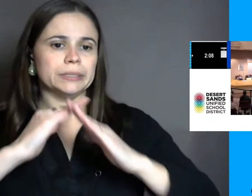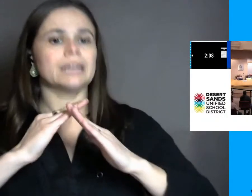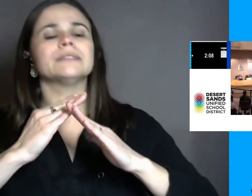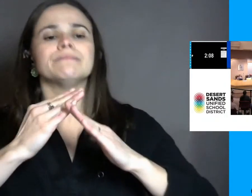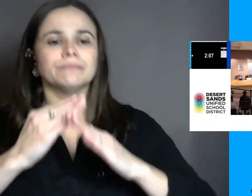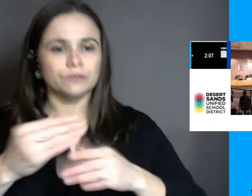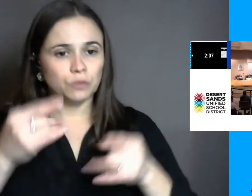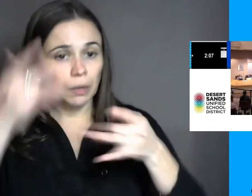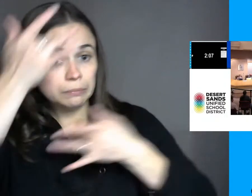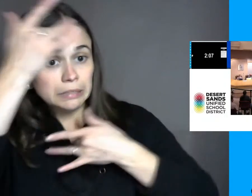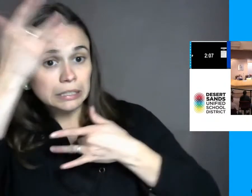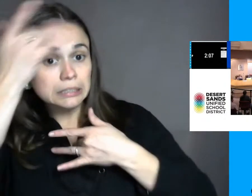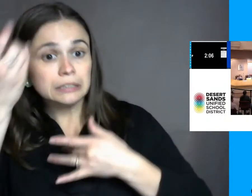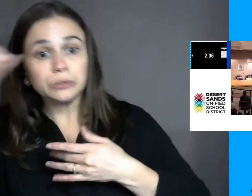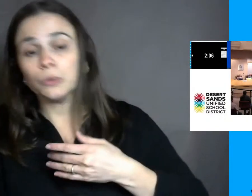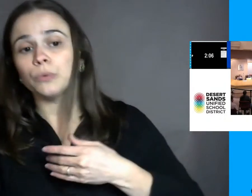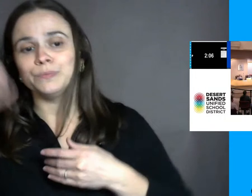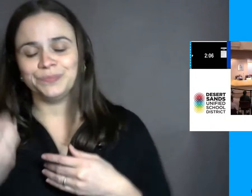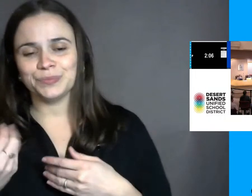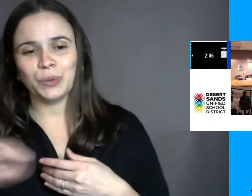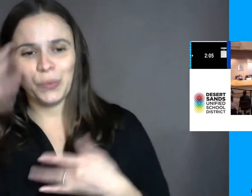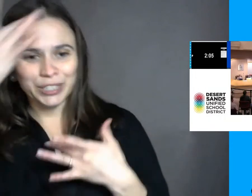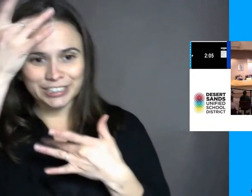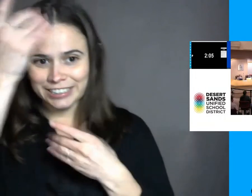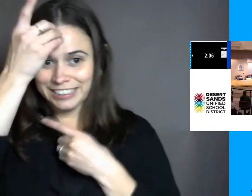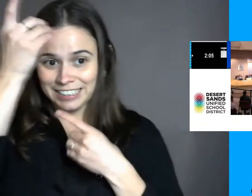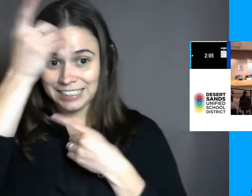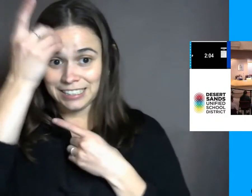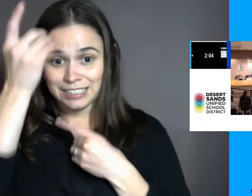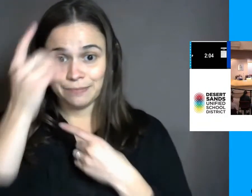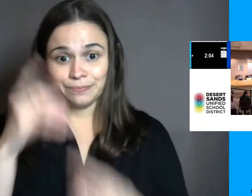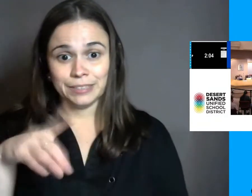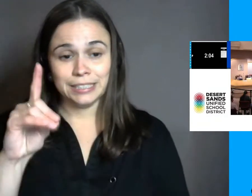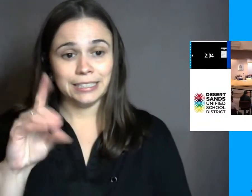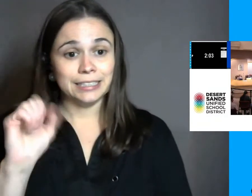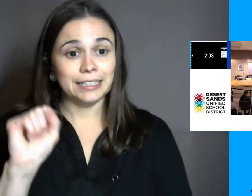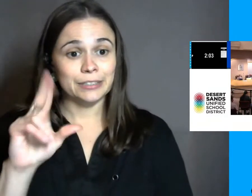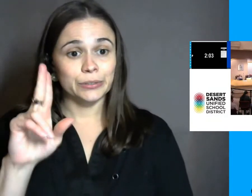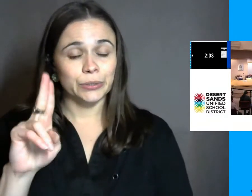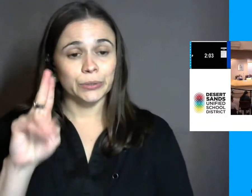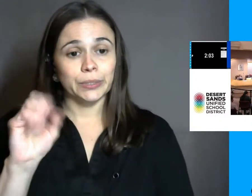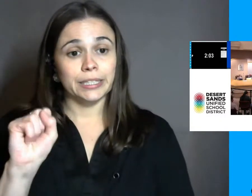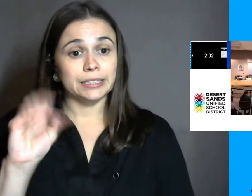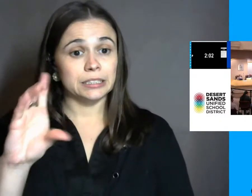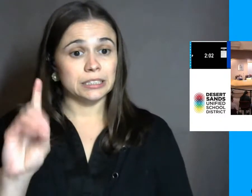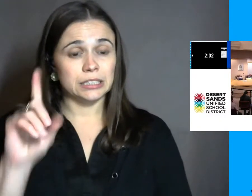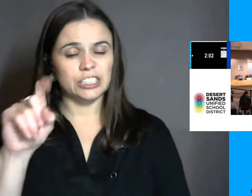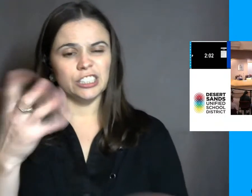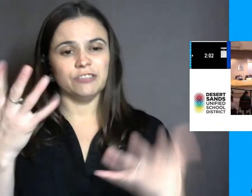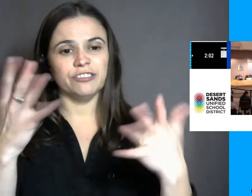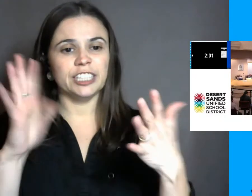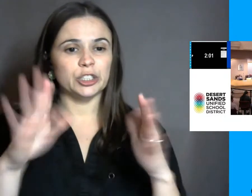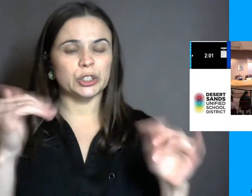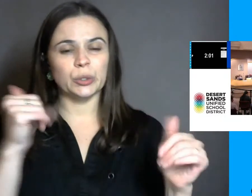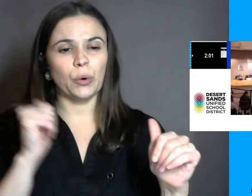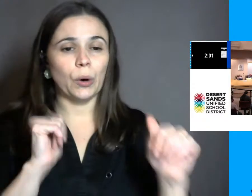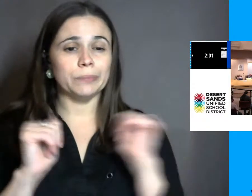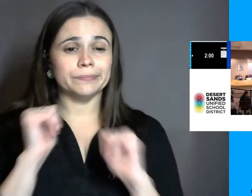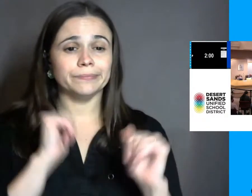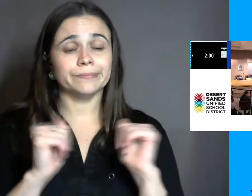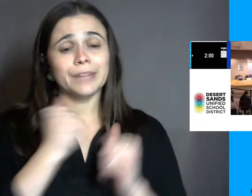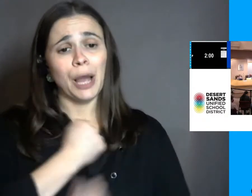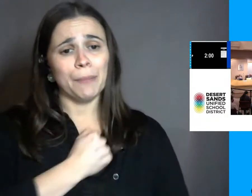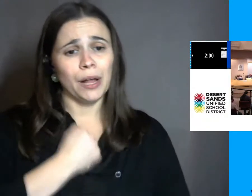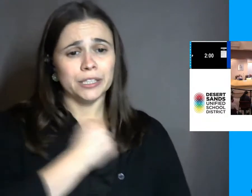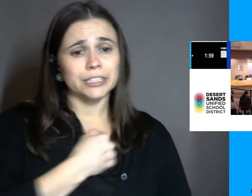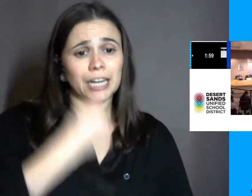or disease. As such, DSUSD needs to stop this charade, apologize to all parents and students, and